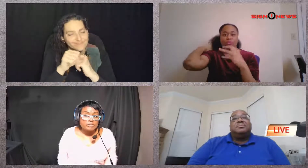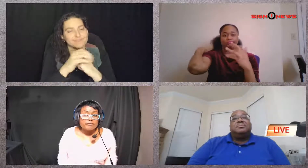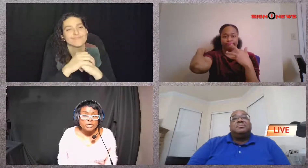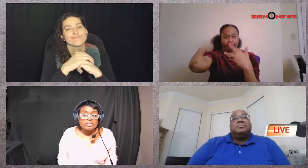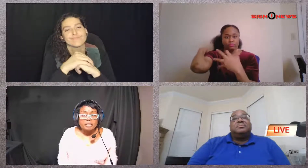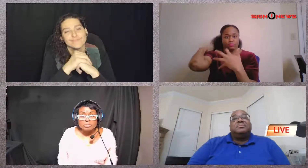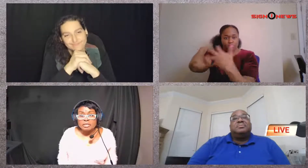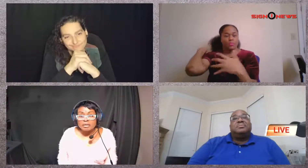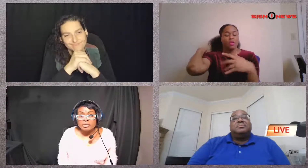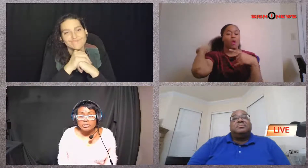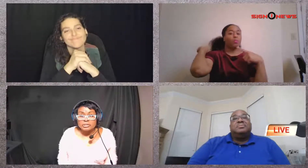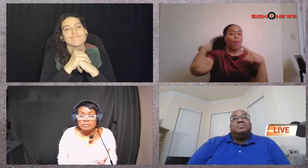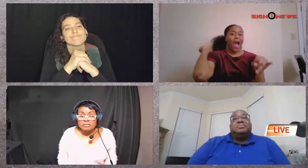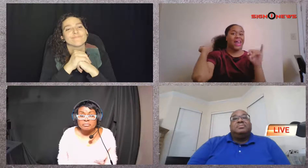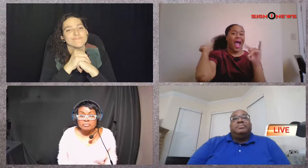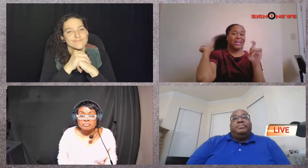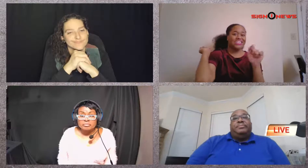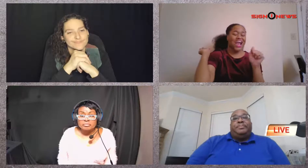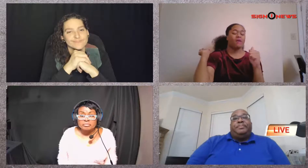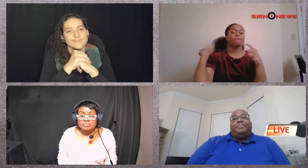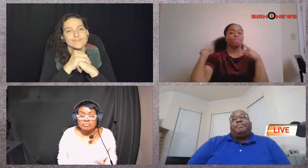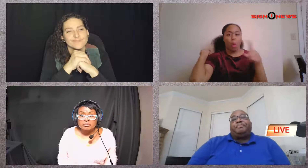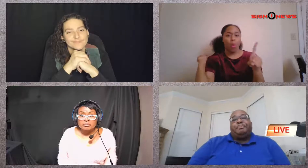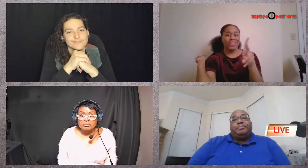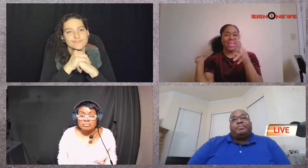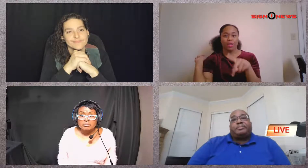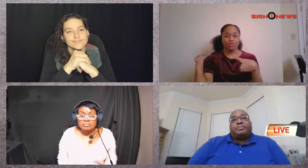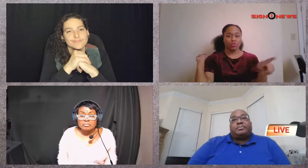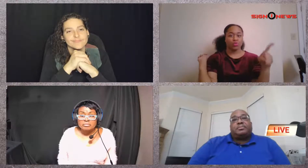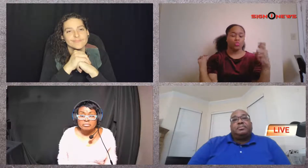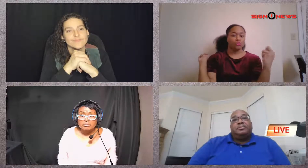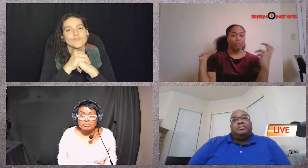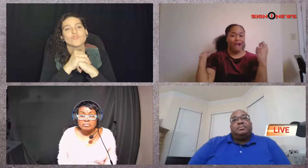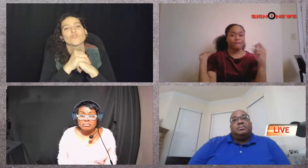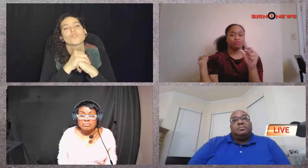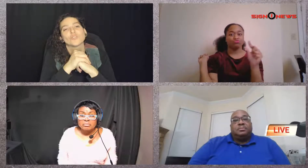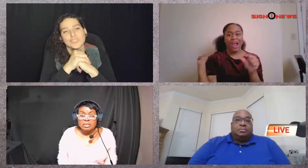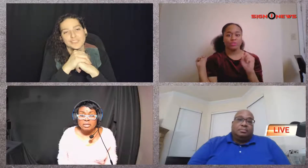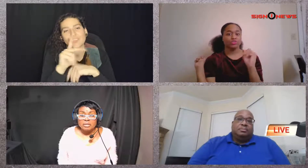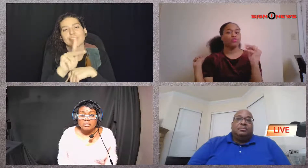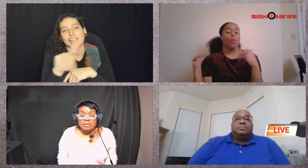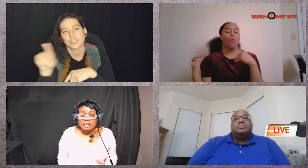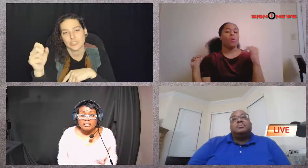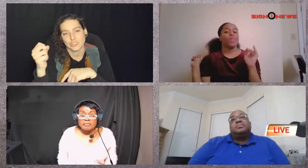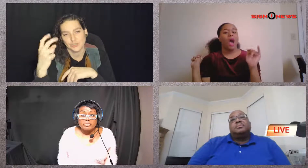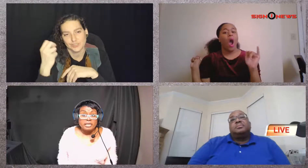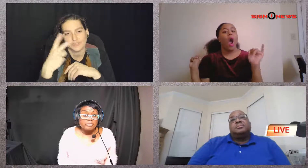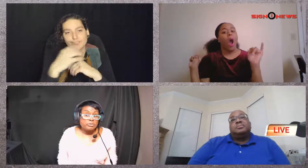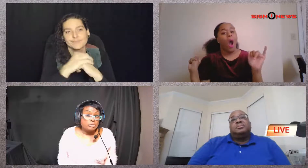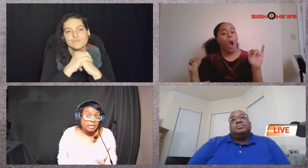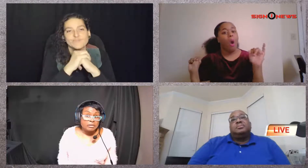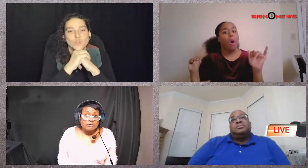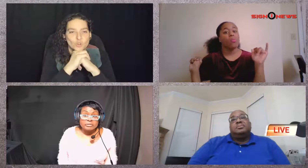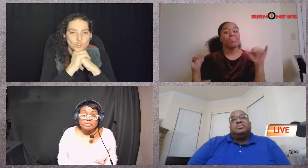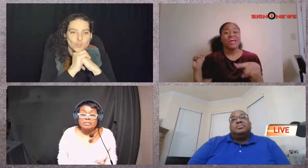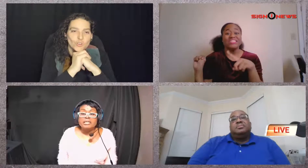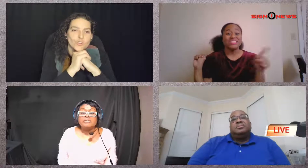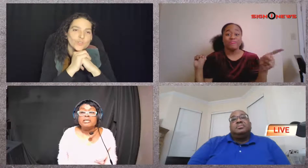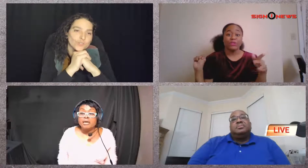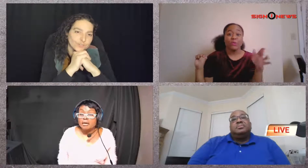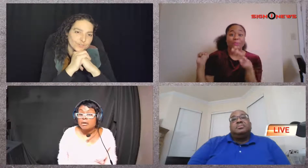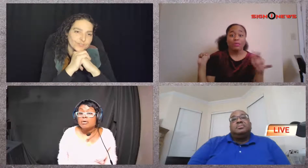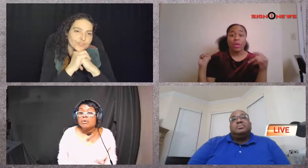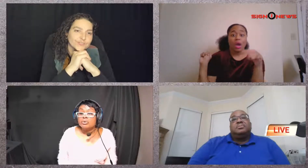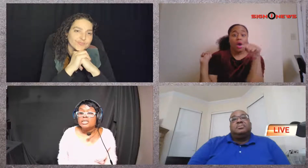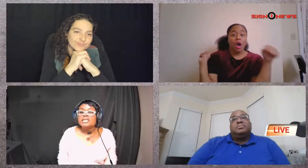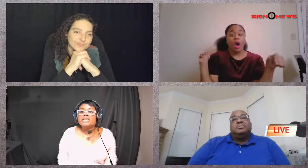but it was mostly for adult accommodations. So IDA for K through 12. And